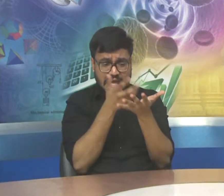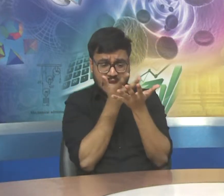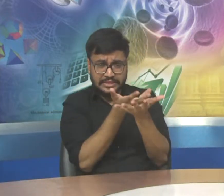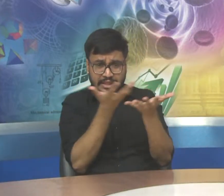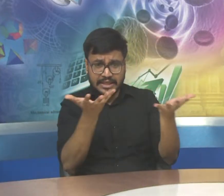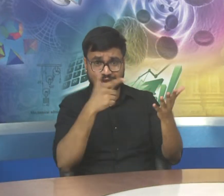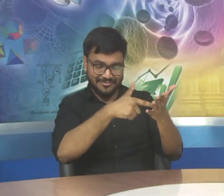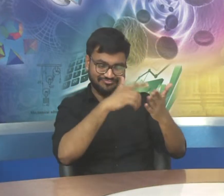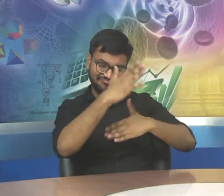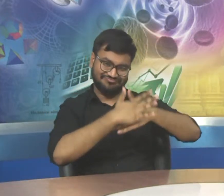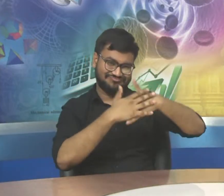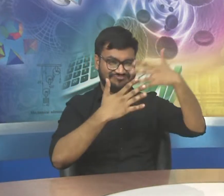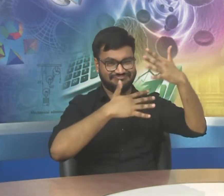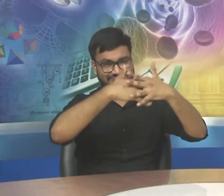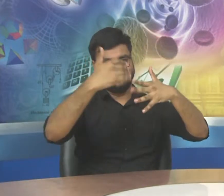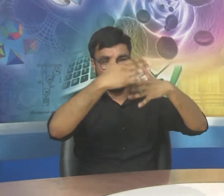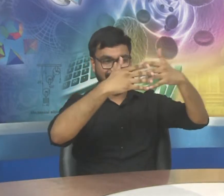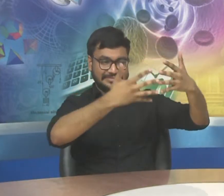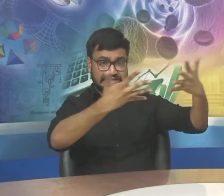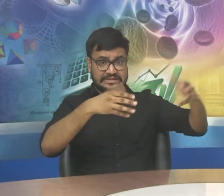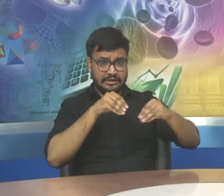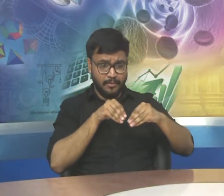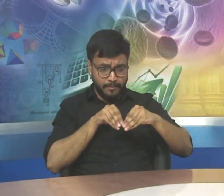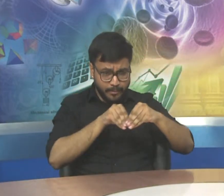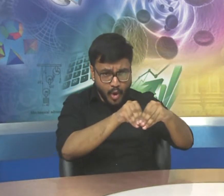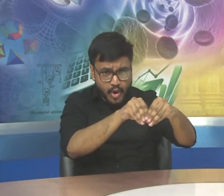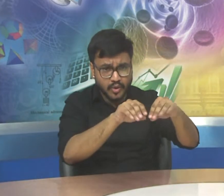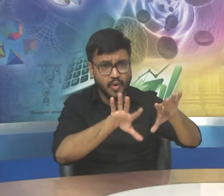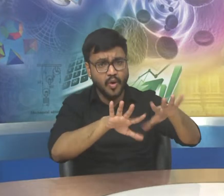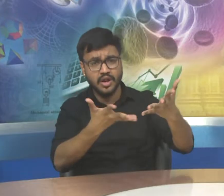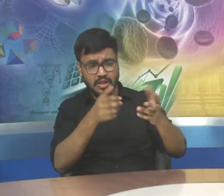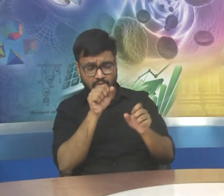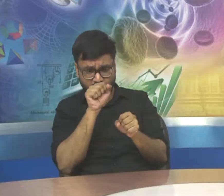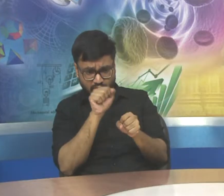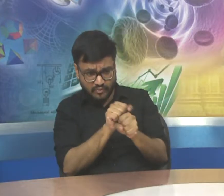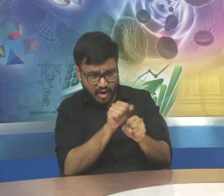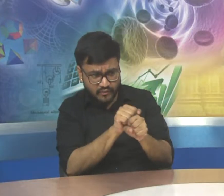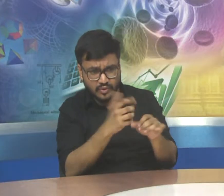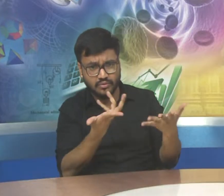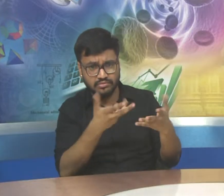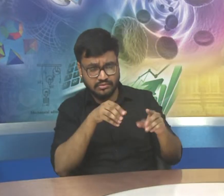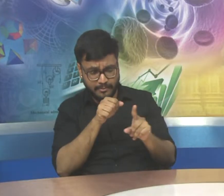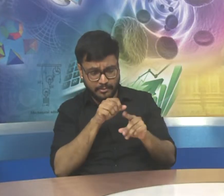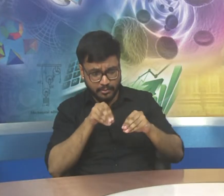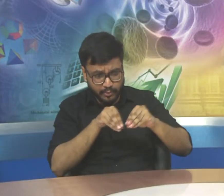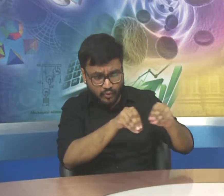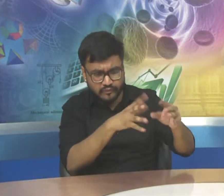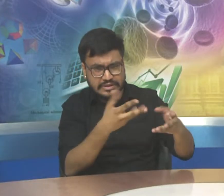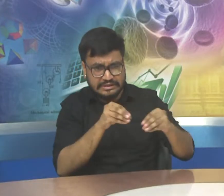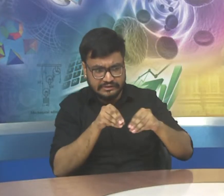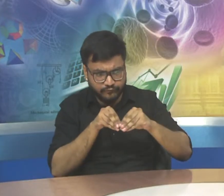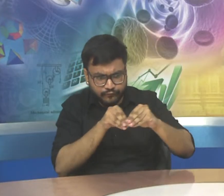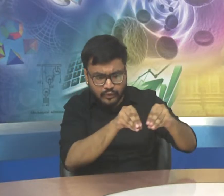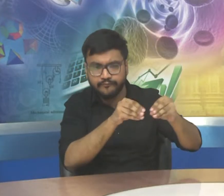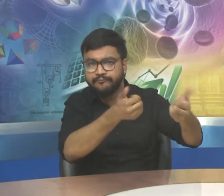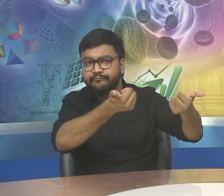Now there is a condition where work done is 0, which is if there is no